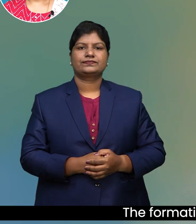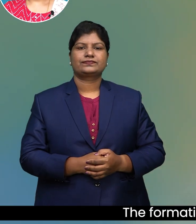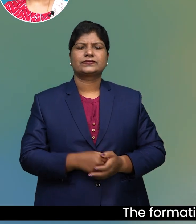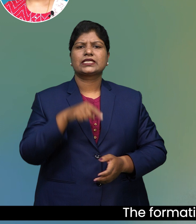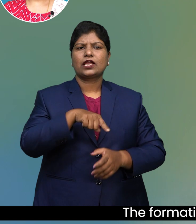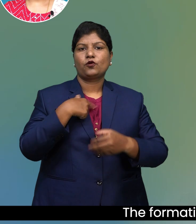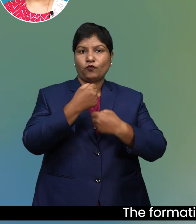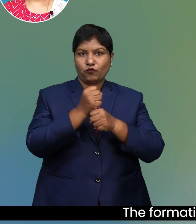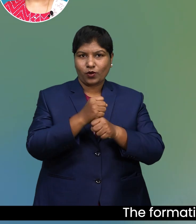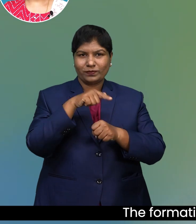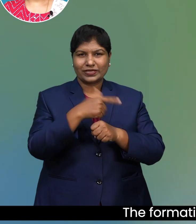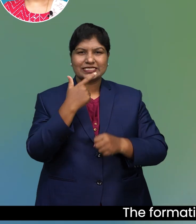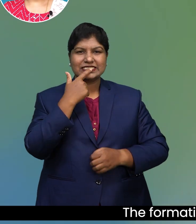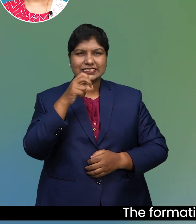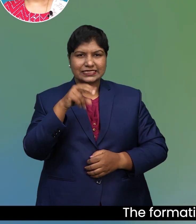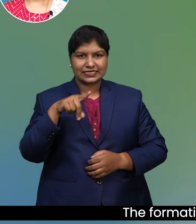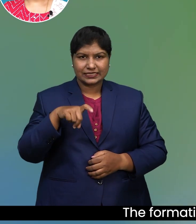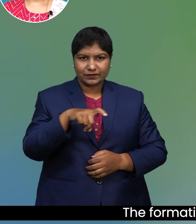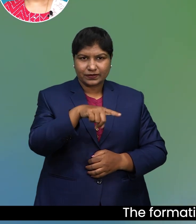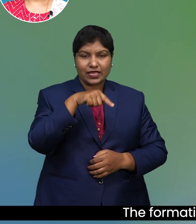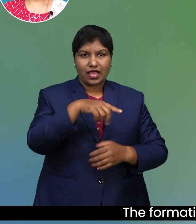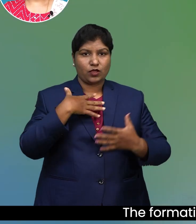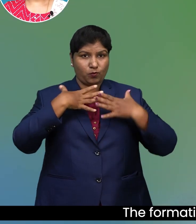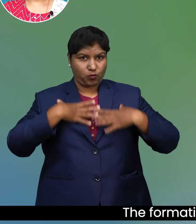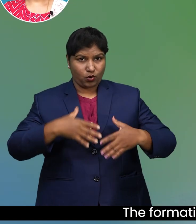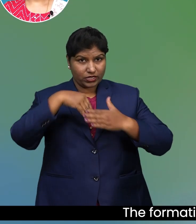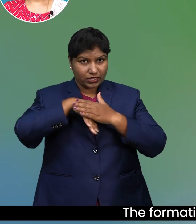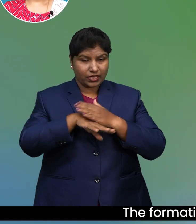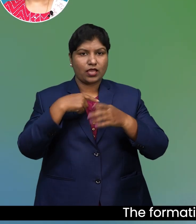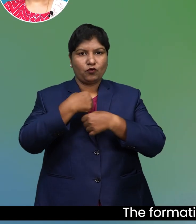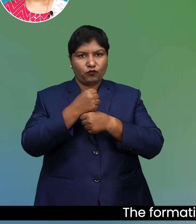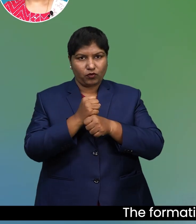The formation of the sperm in males